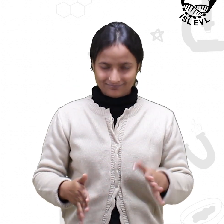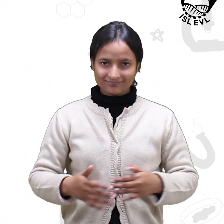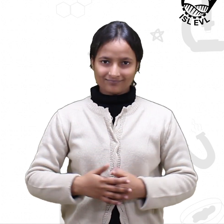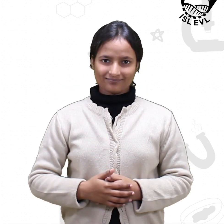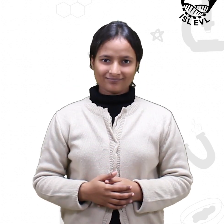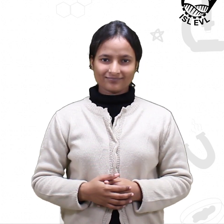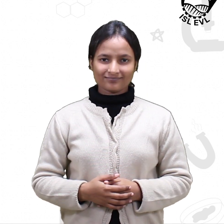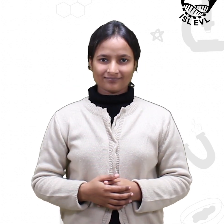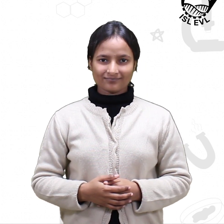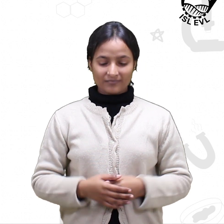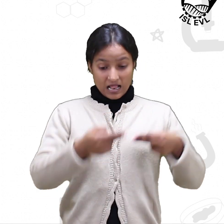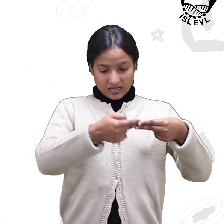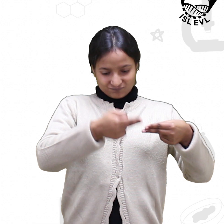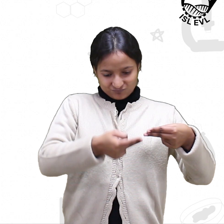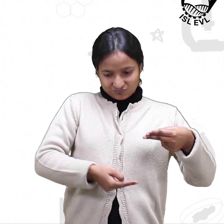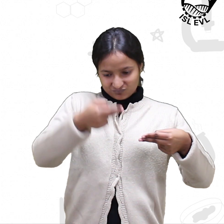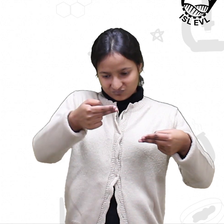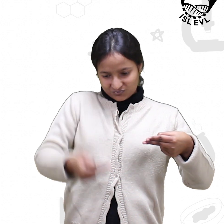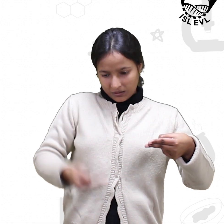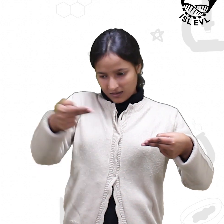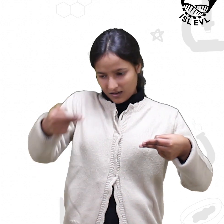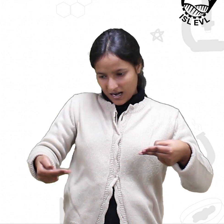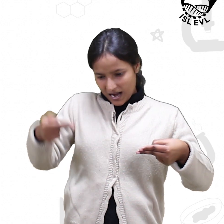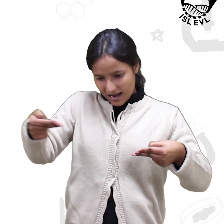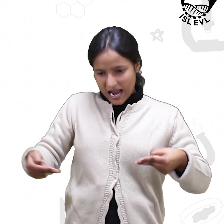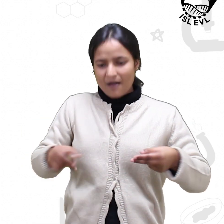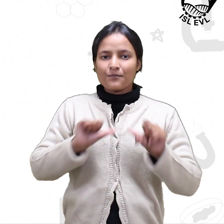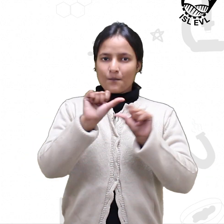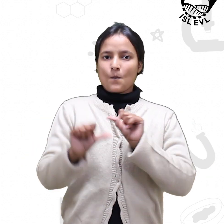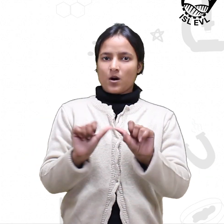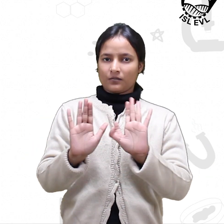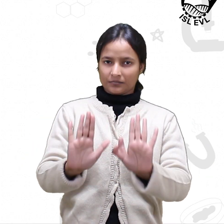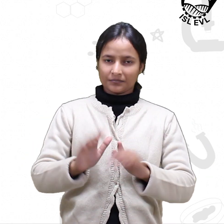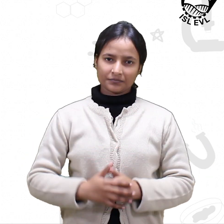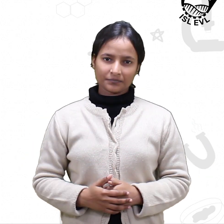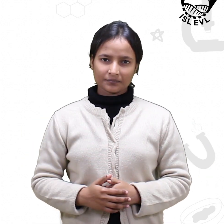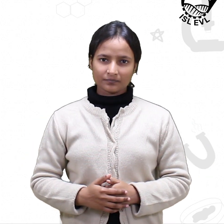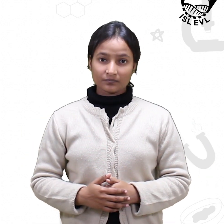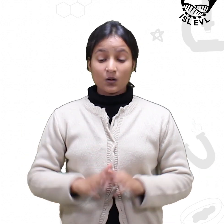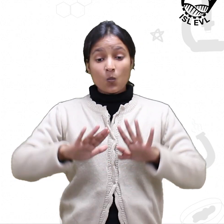to the same region in sample after sample after sample, and you have a very stereotypic preparation.